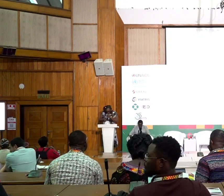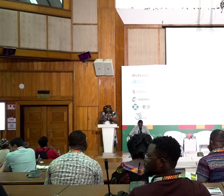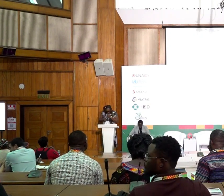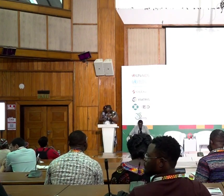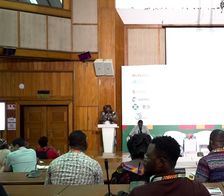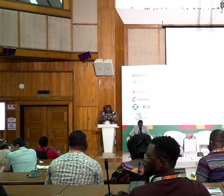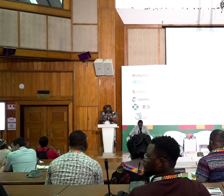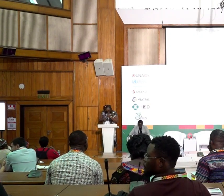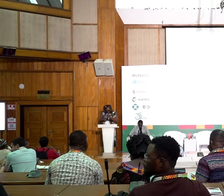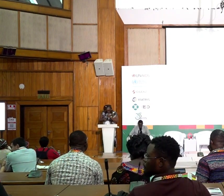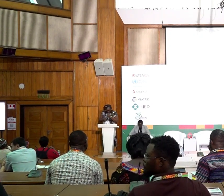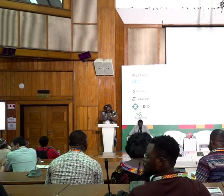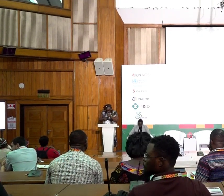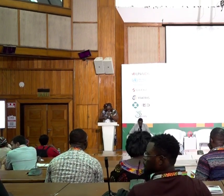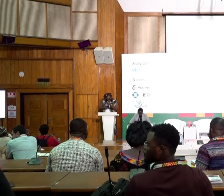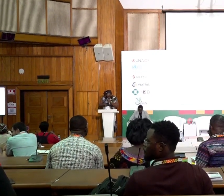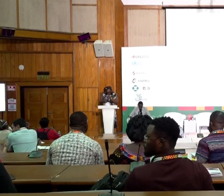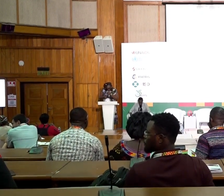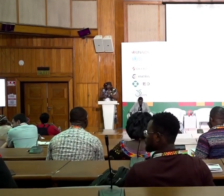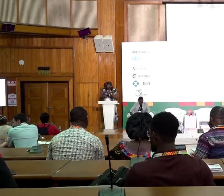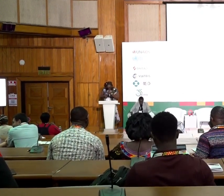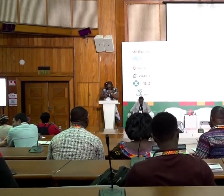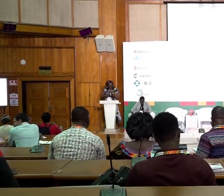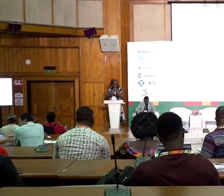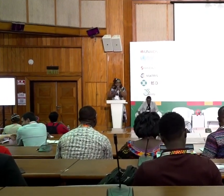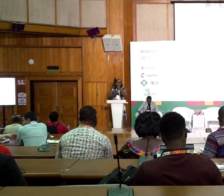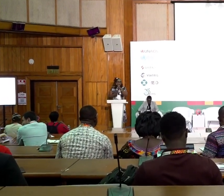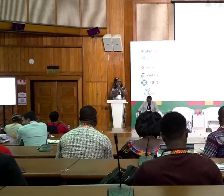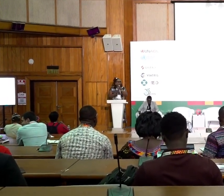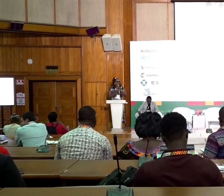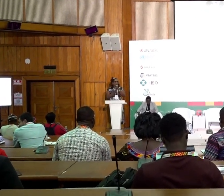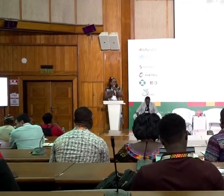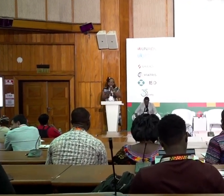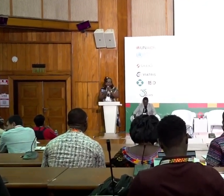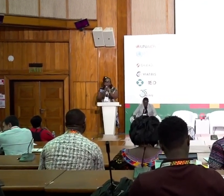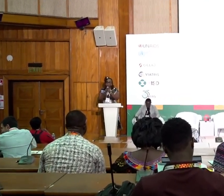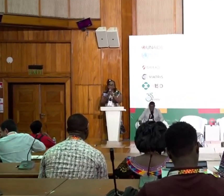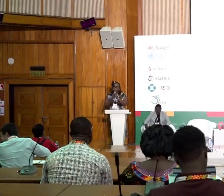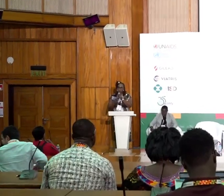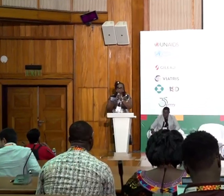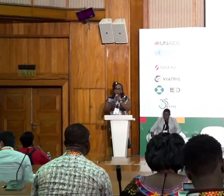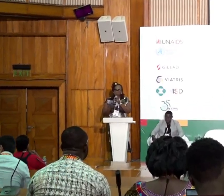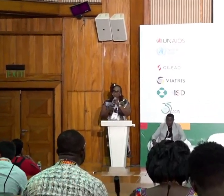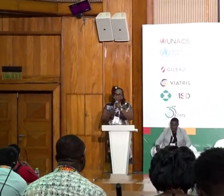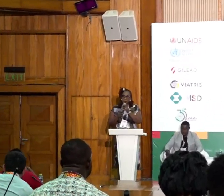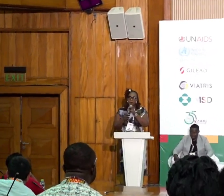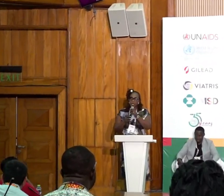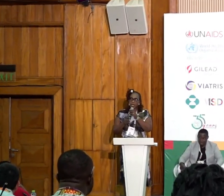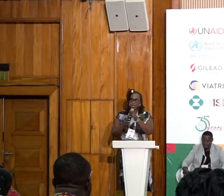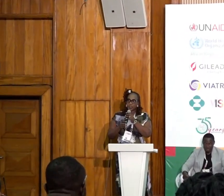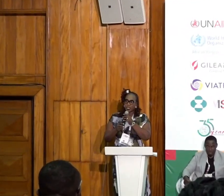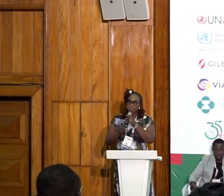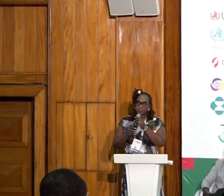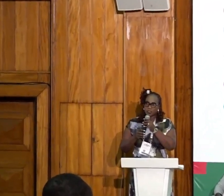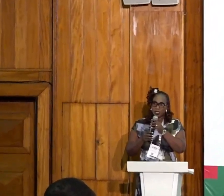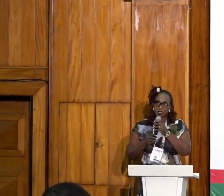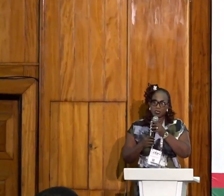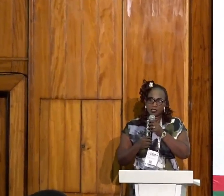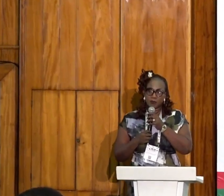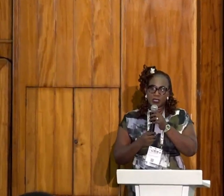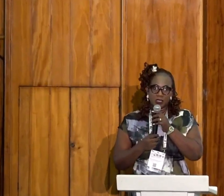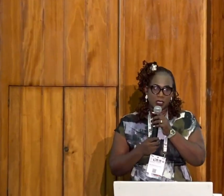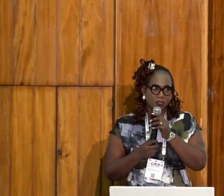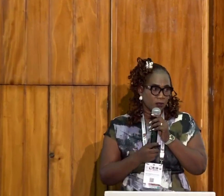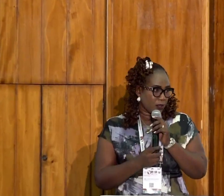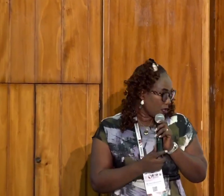Said will take us on PrEP in pregnancy and breastfeeding. I'll have him further introduce himself and then he take